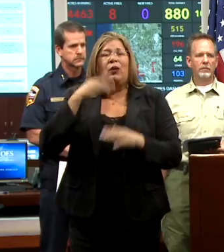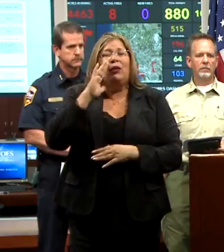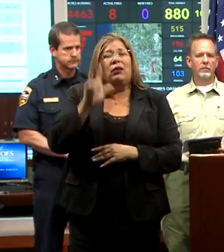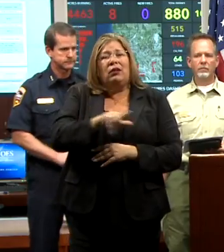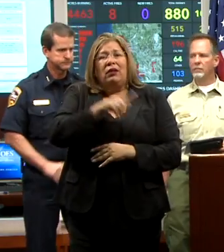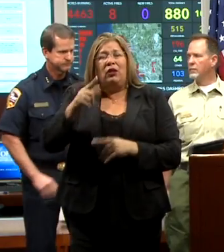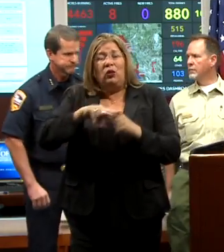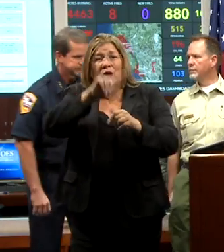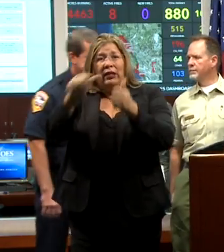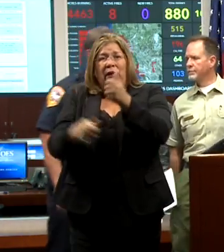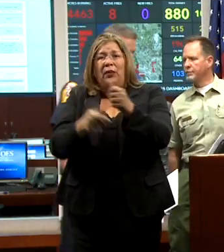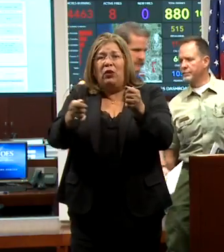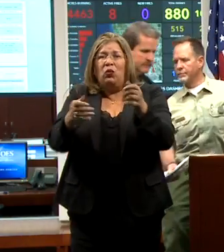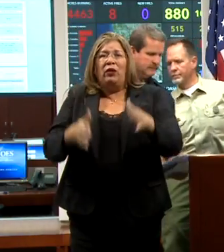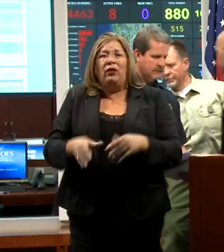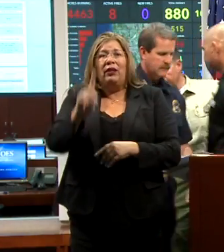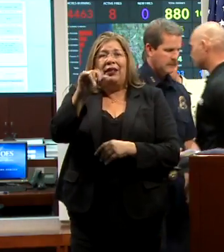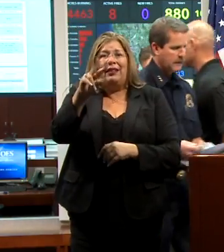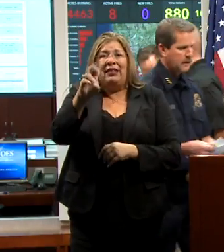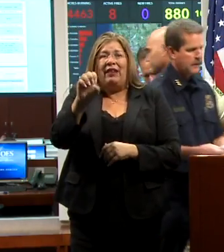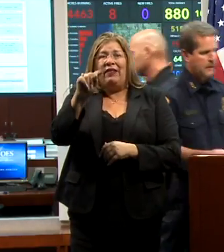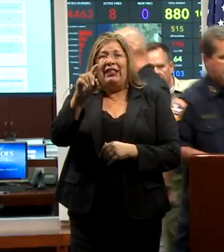Teeter.